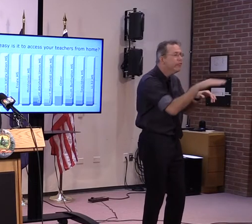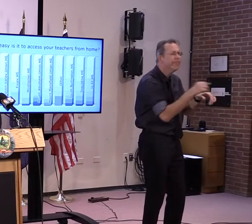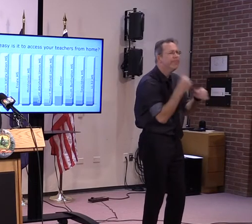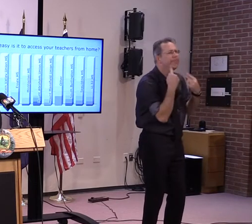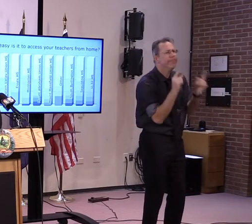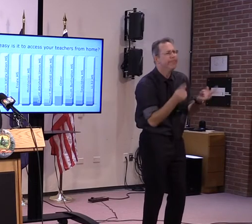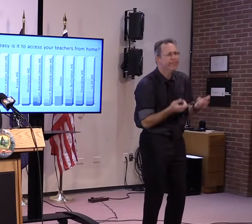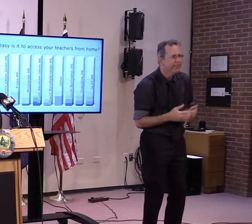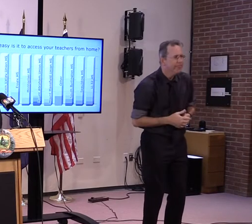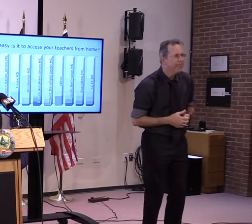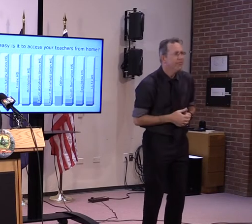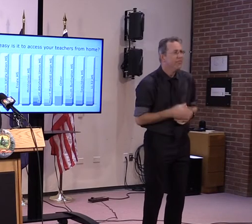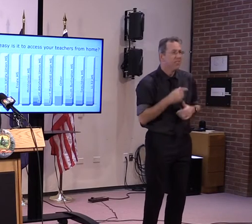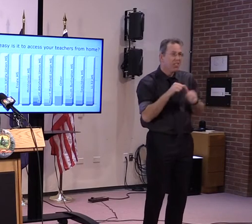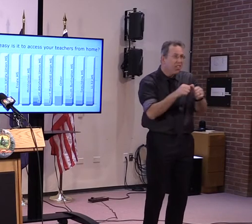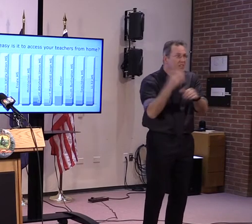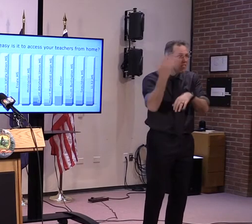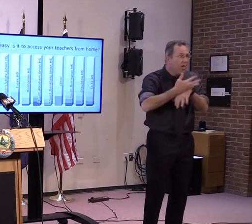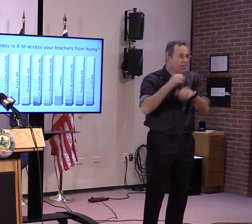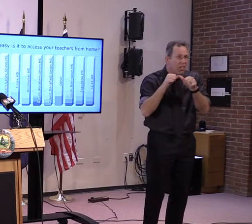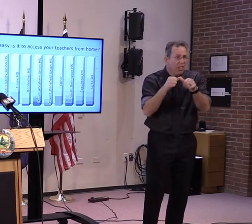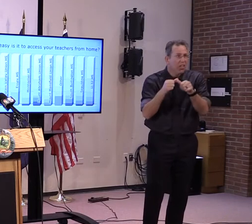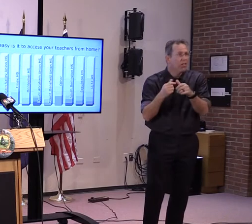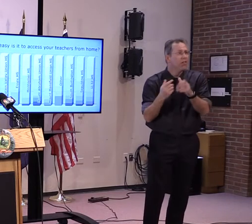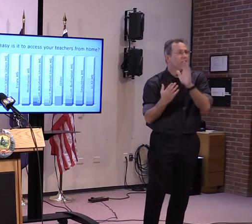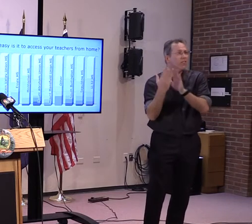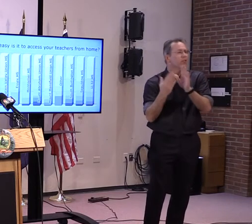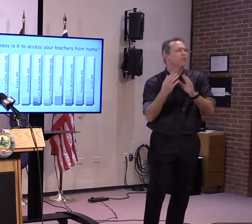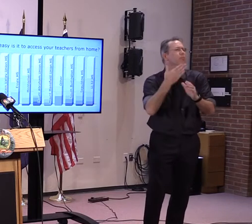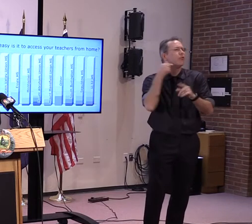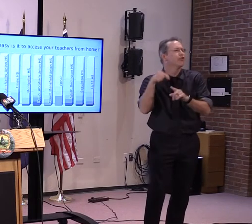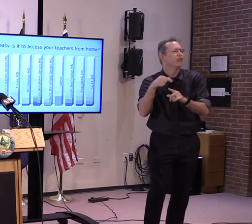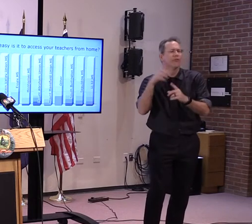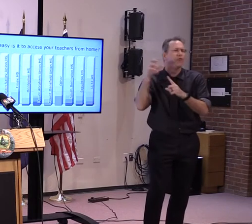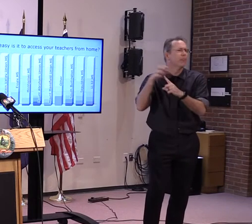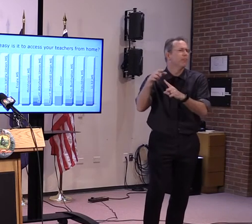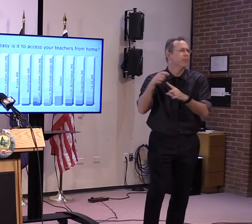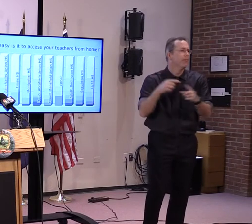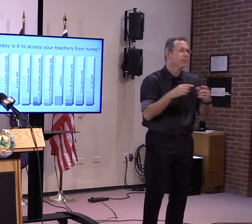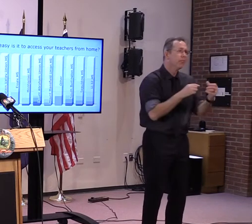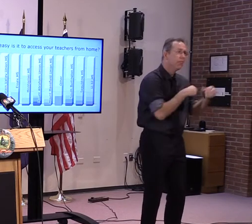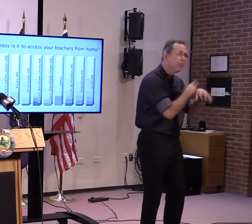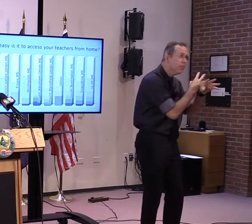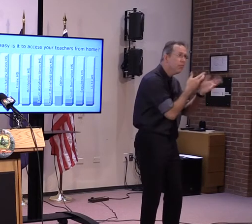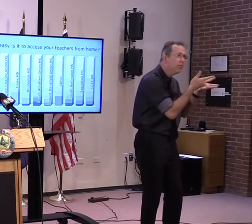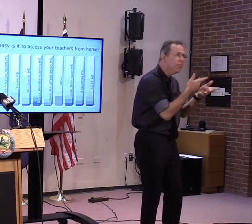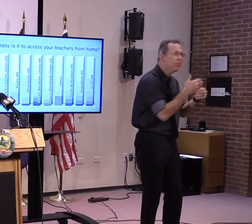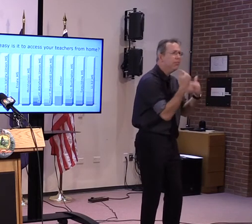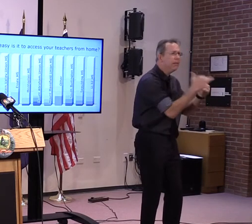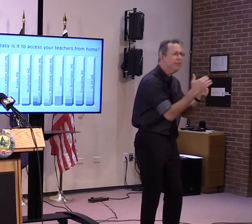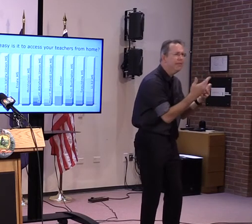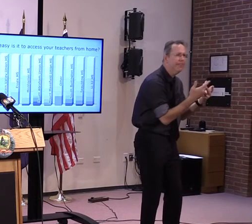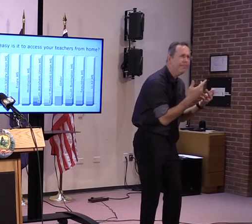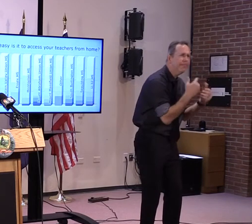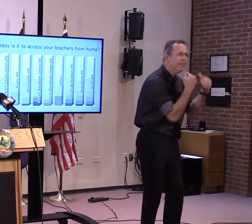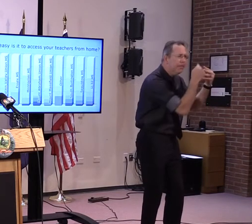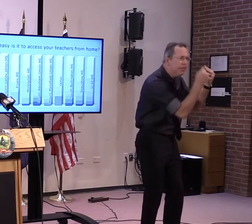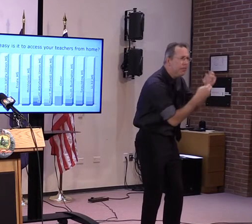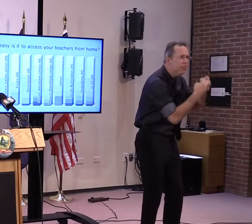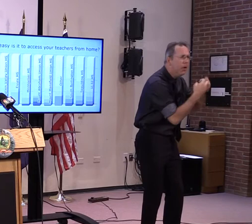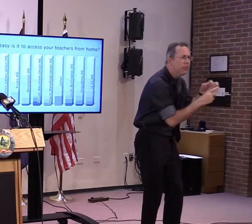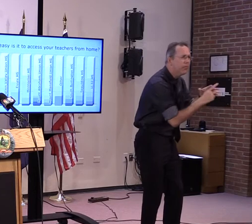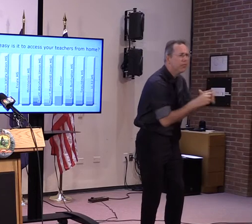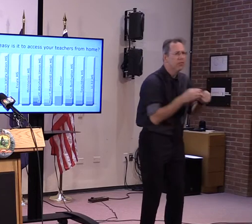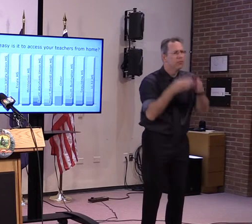past, because that's how it works best. So I want to thank everyone who helped make this happen and open it up to